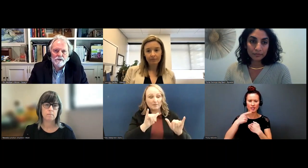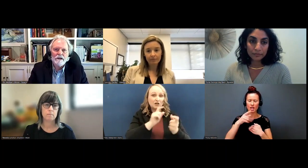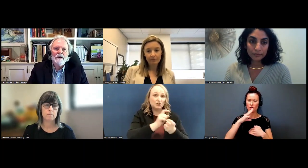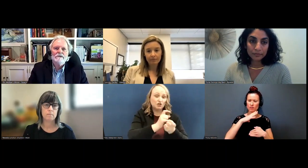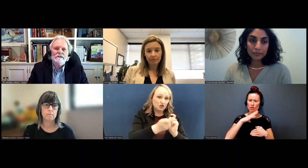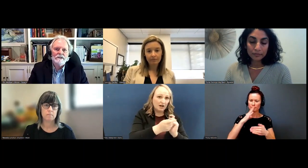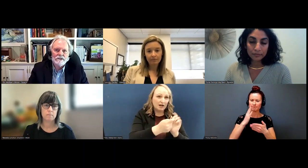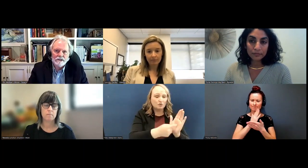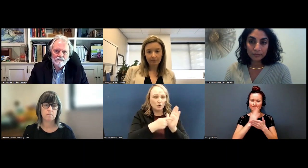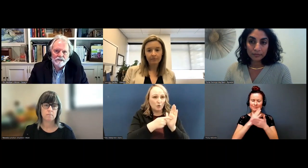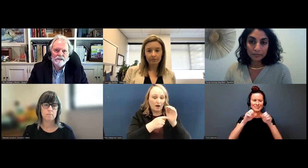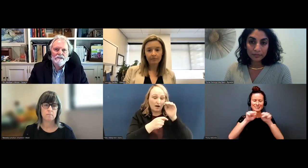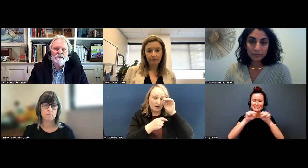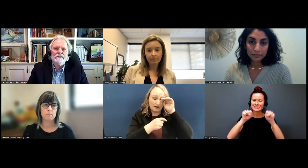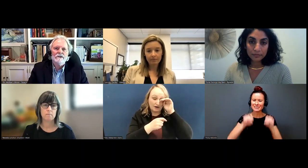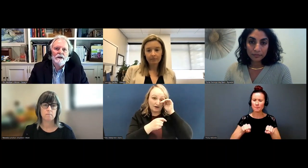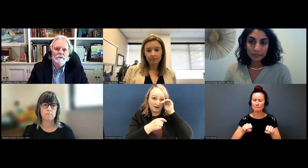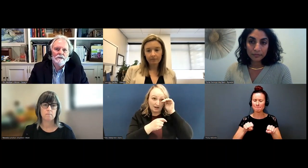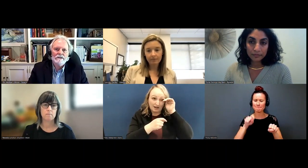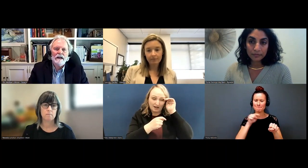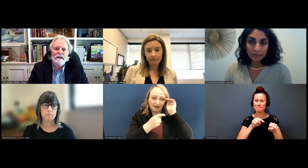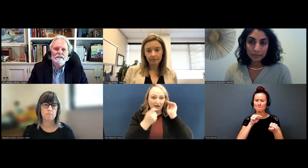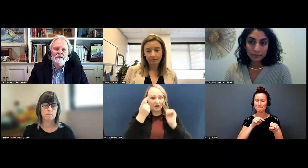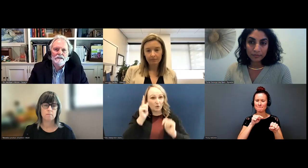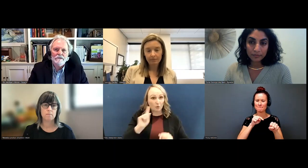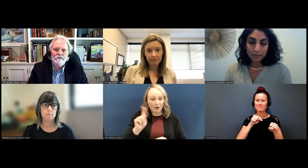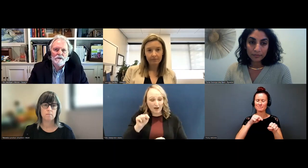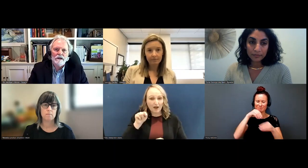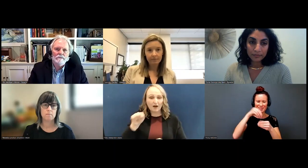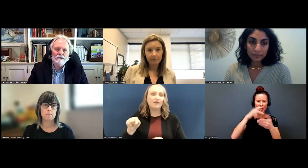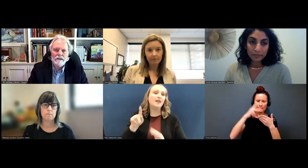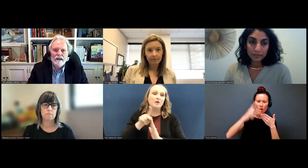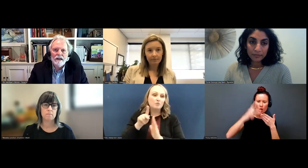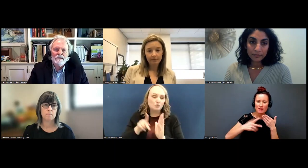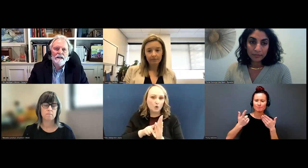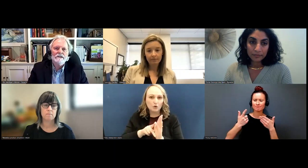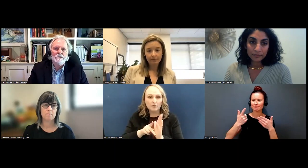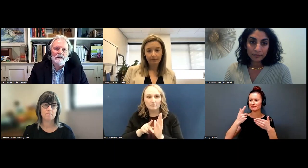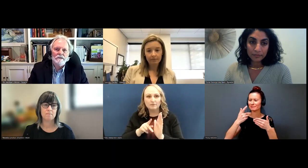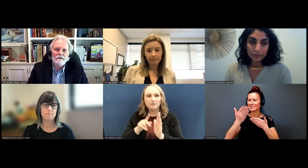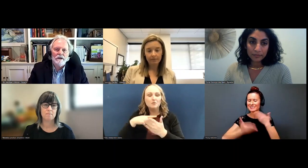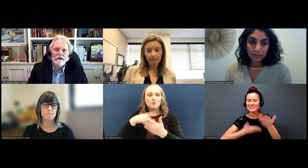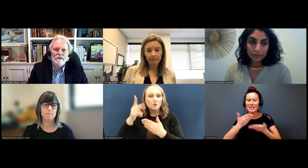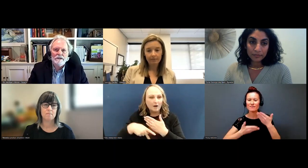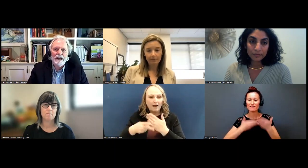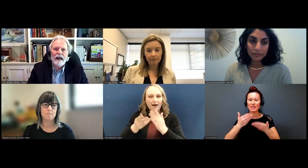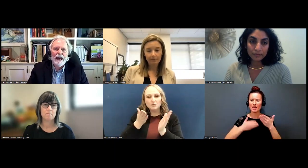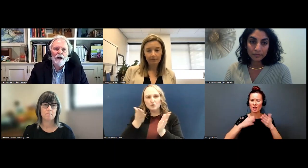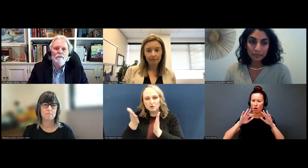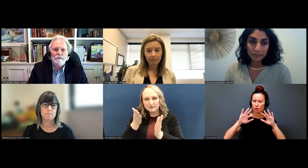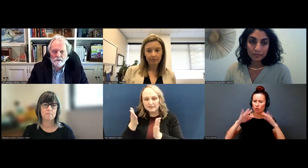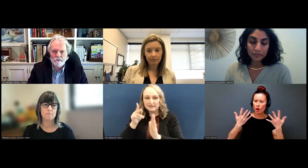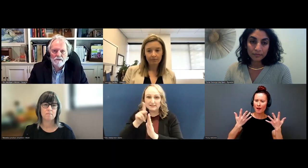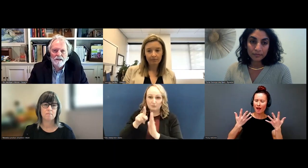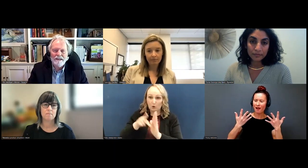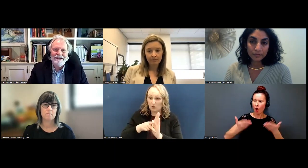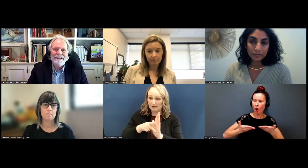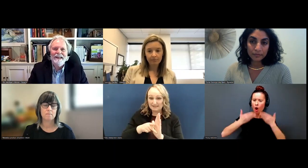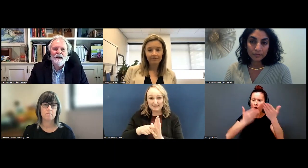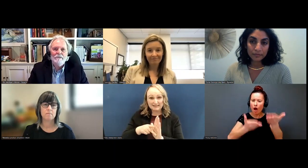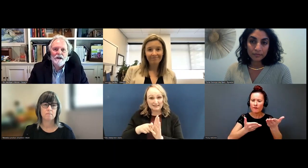in the programs, it's in the services, it's in the way we design and deliver programs that ostensibly are there to help